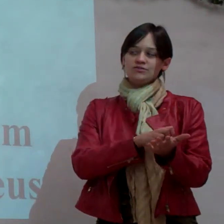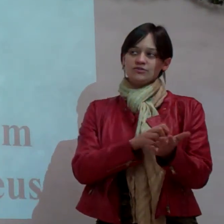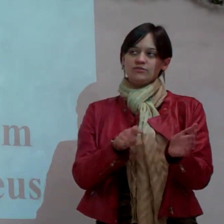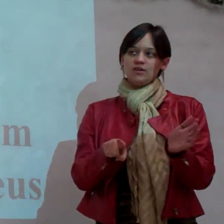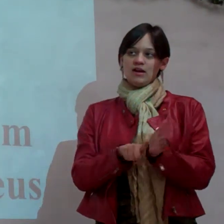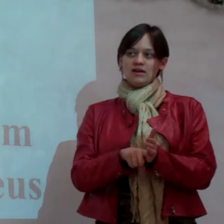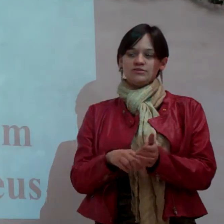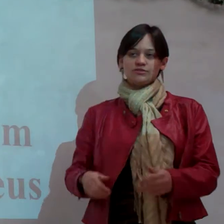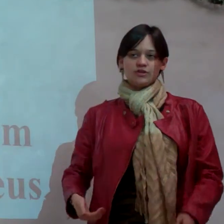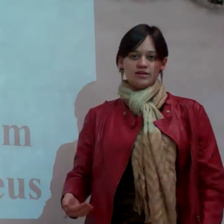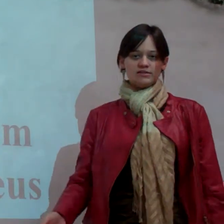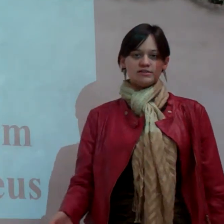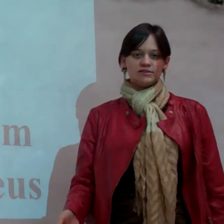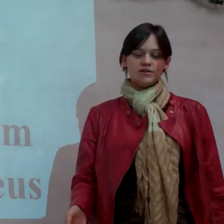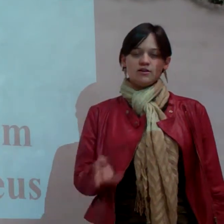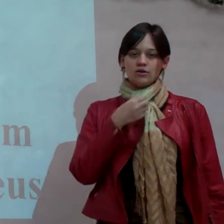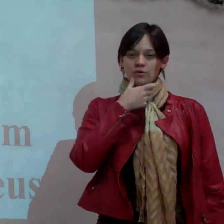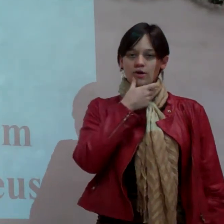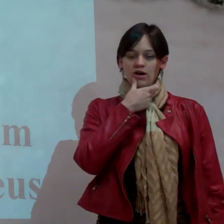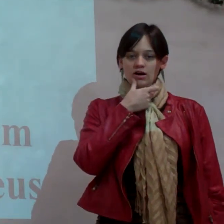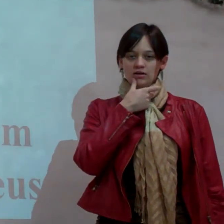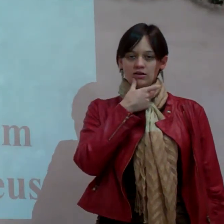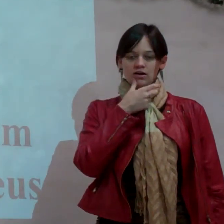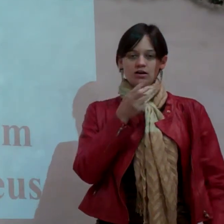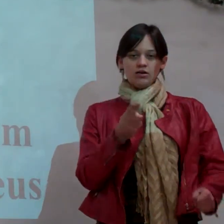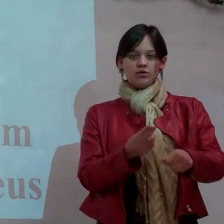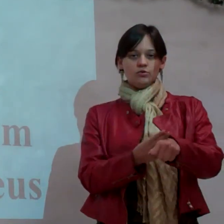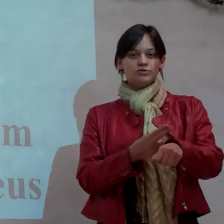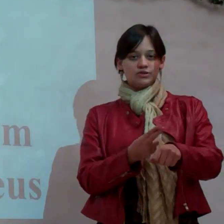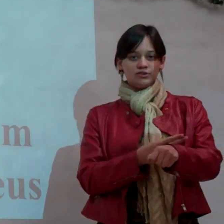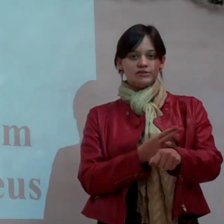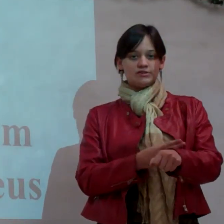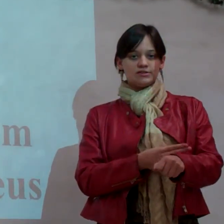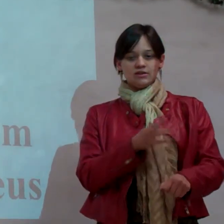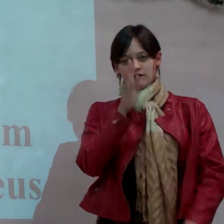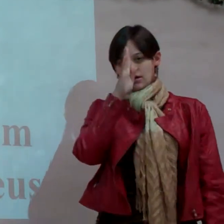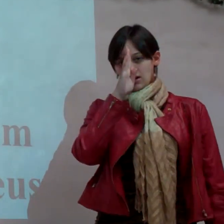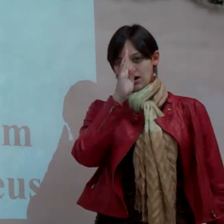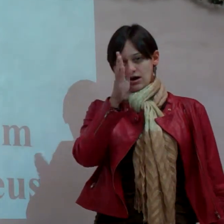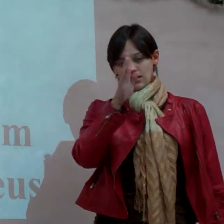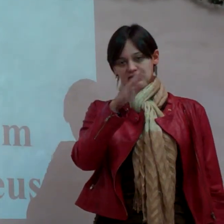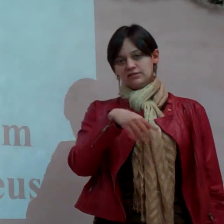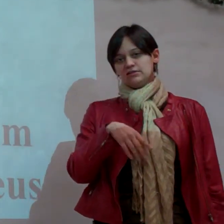Aratrum est res qua uteris ad